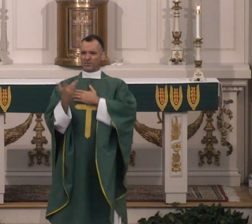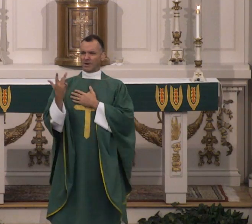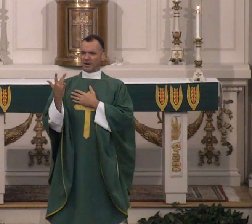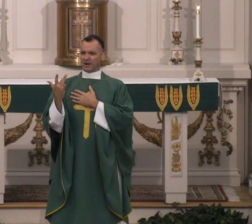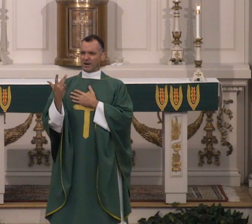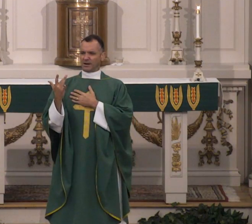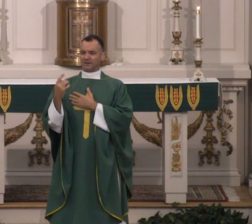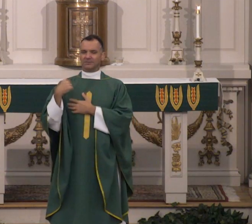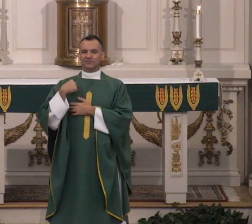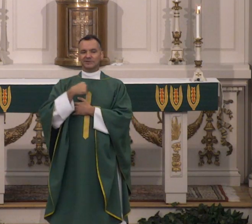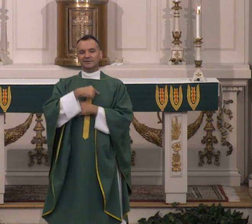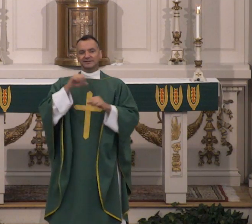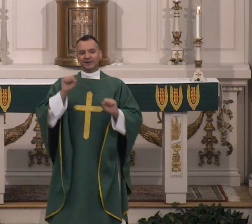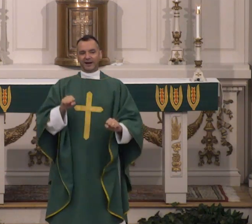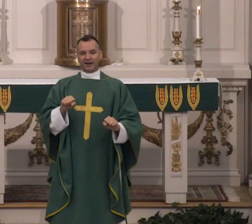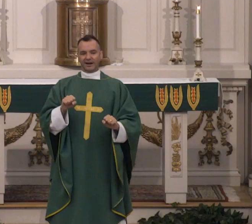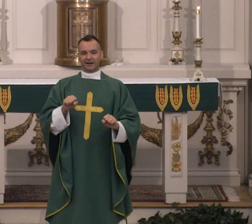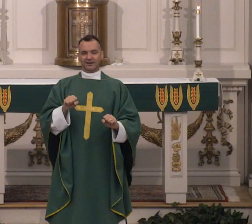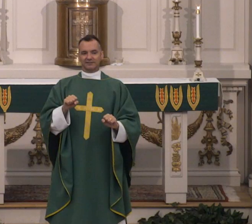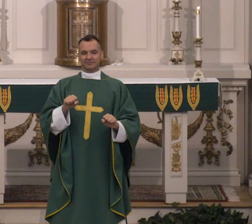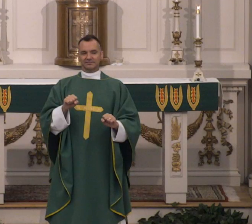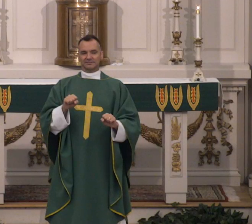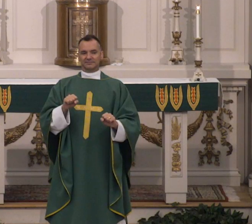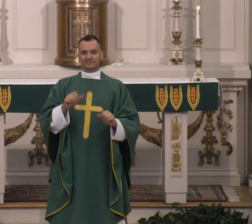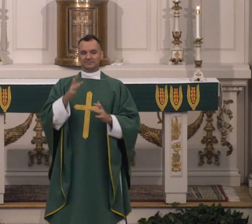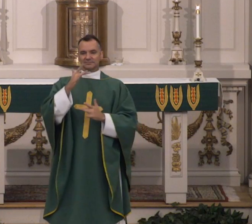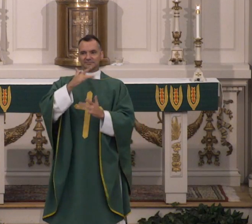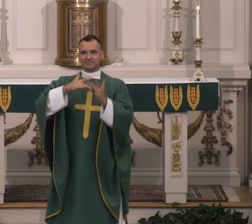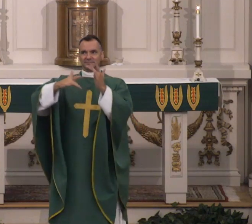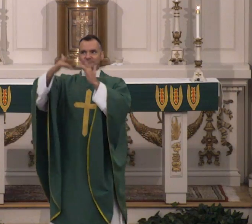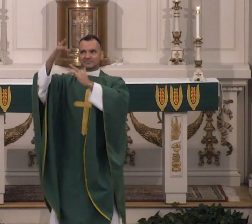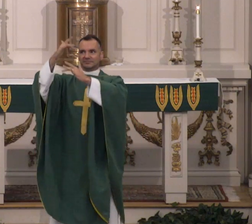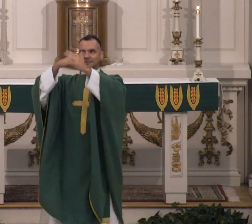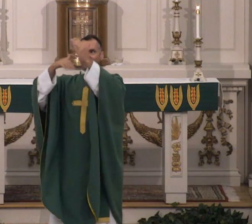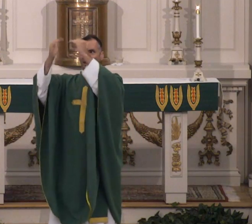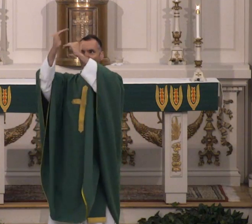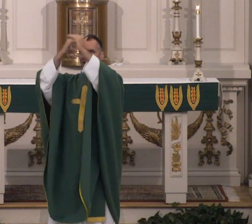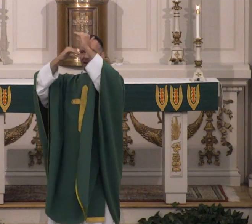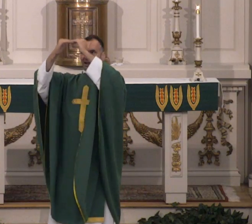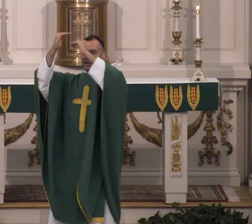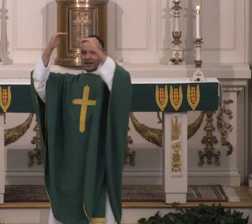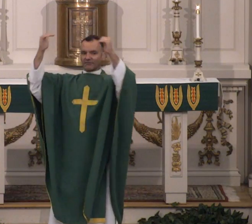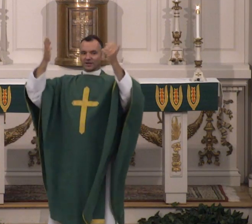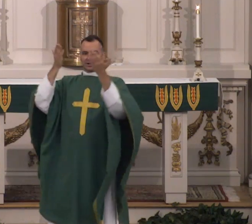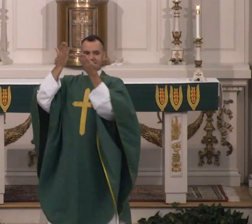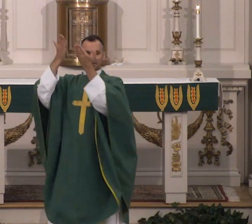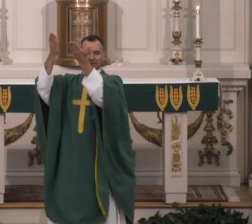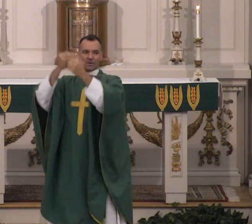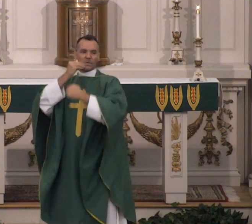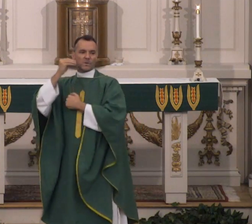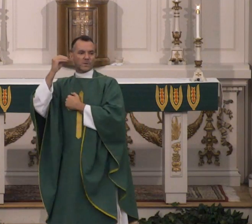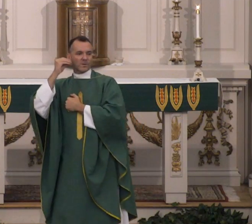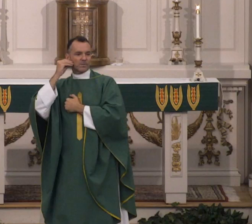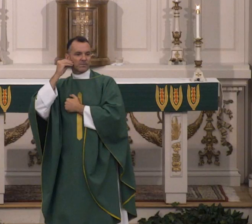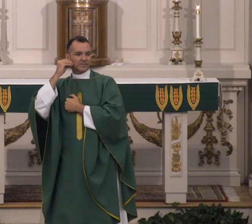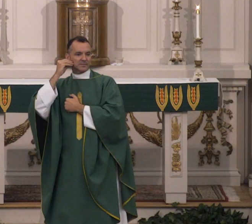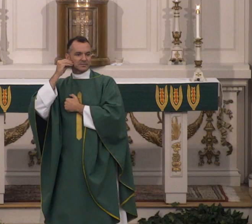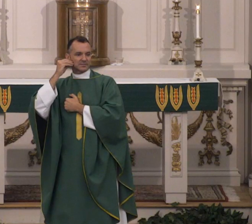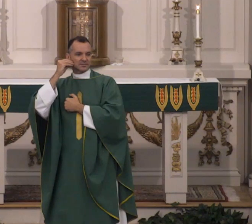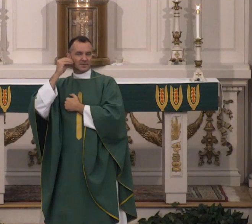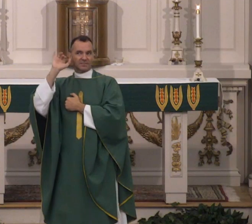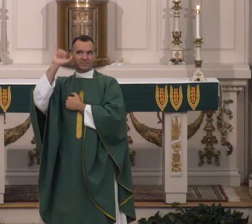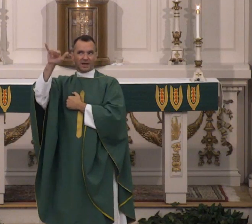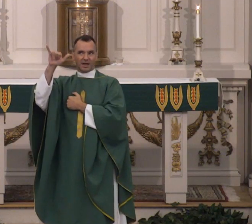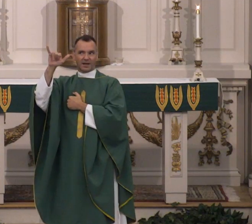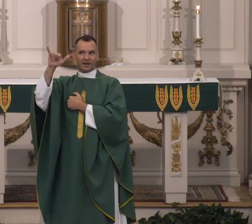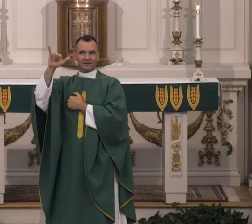And he wants us to be humble, to show humility, because that is what's going to help us on our journey home